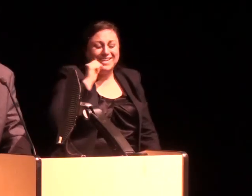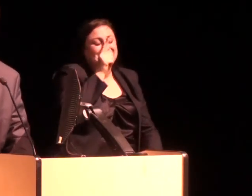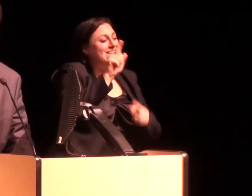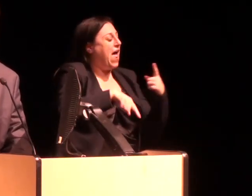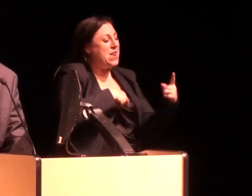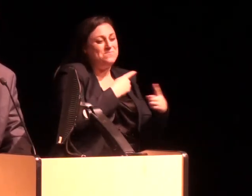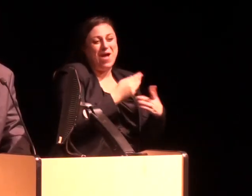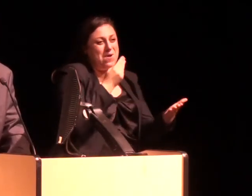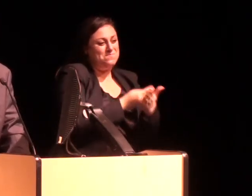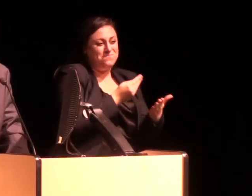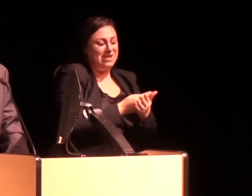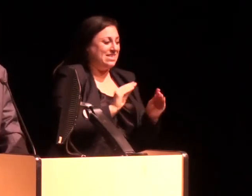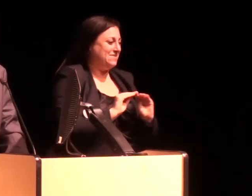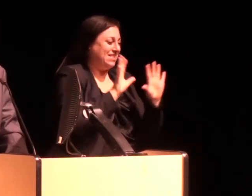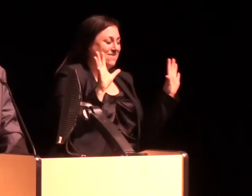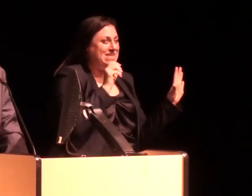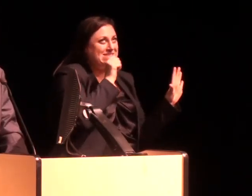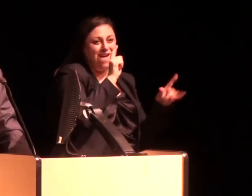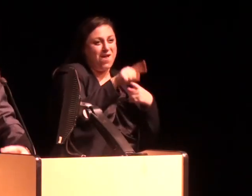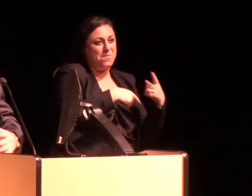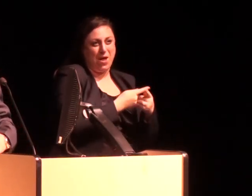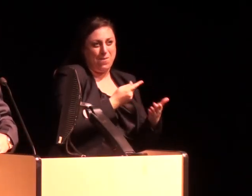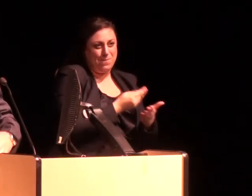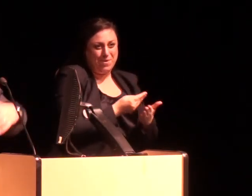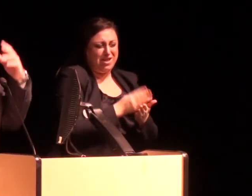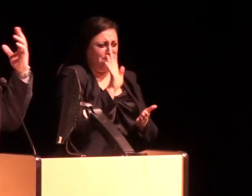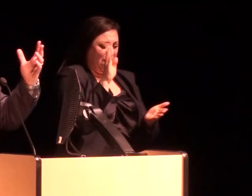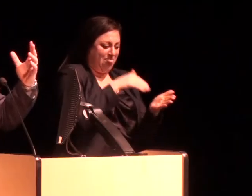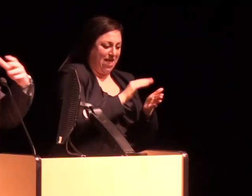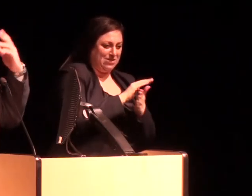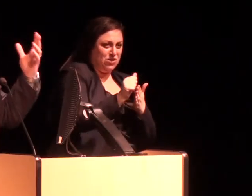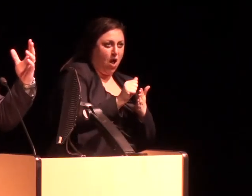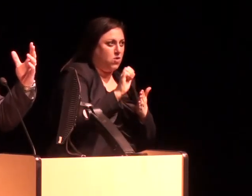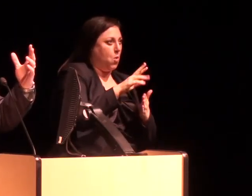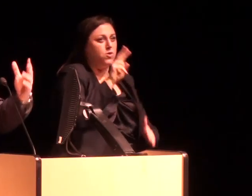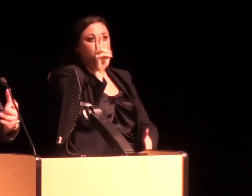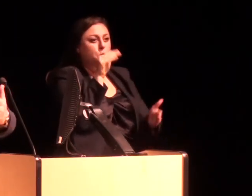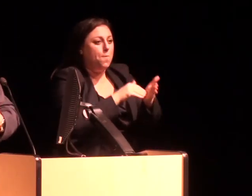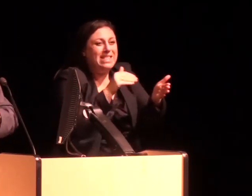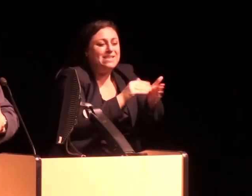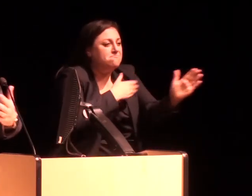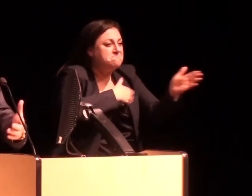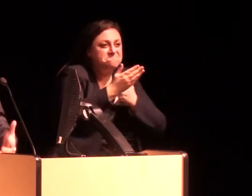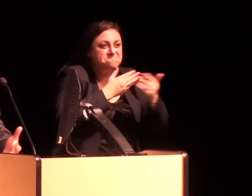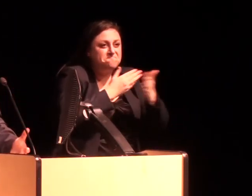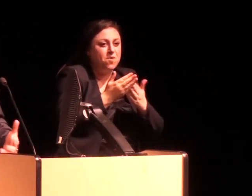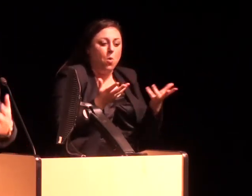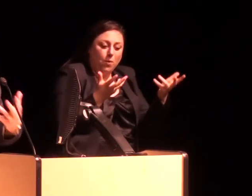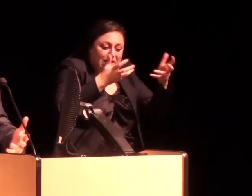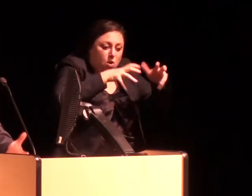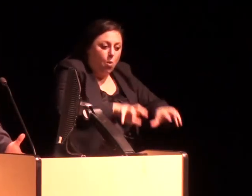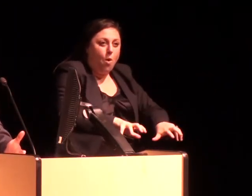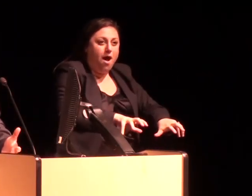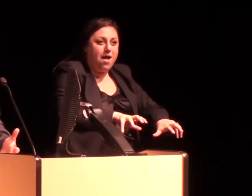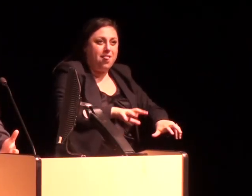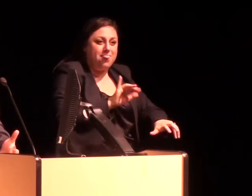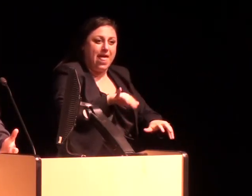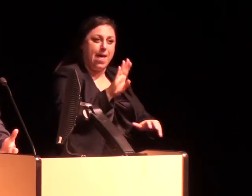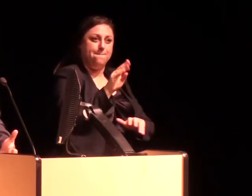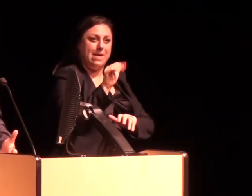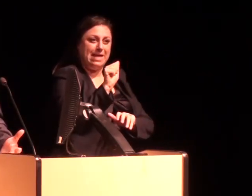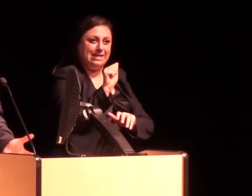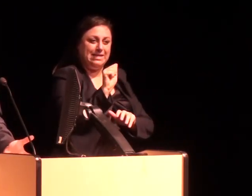money. I want to be clear about this. This is not about $4,000 or $2 million. No. It's because we don't want a base